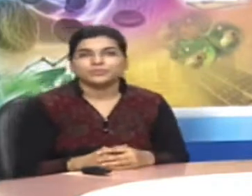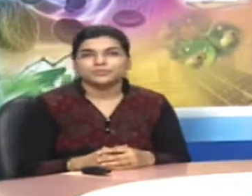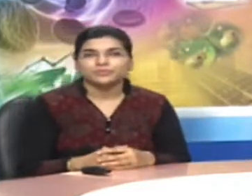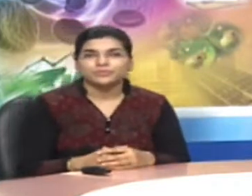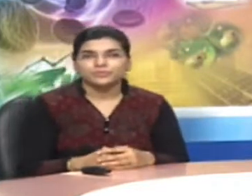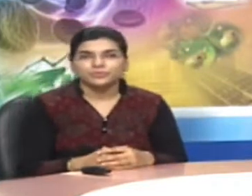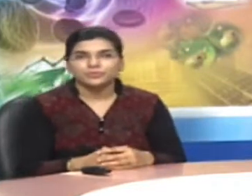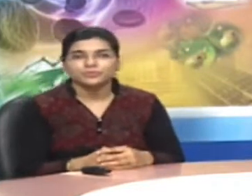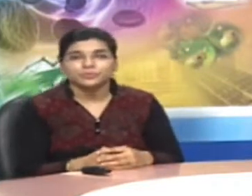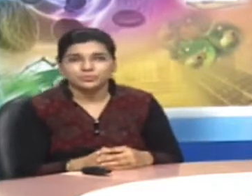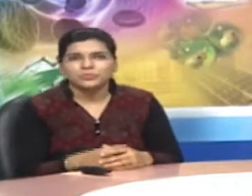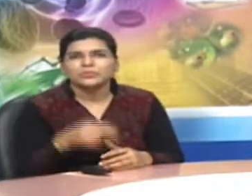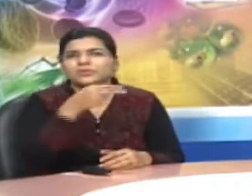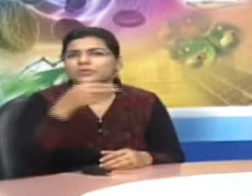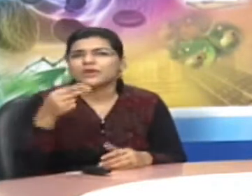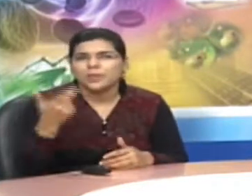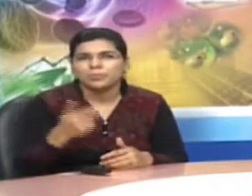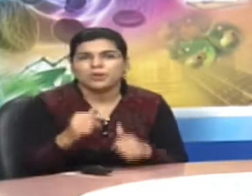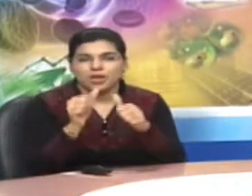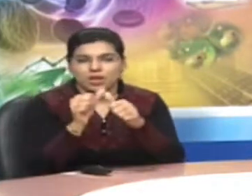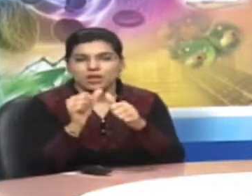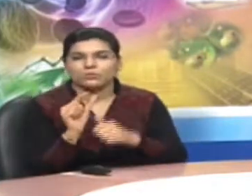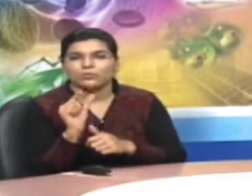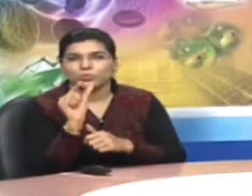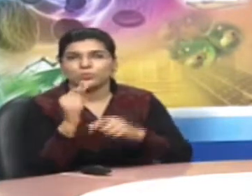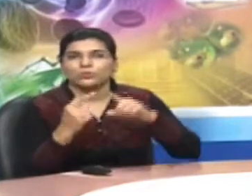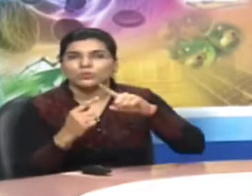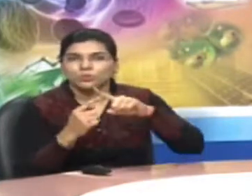So you see in the slide, this is format AutoShape.